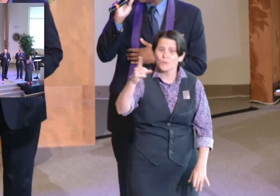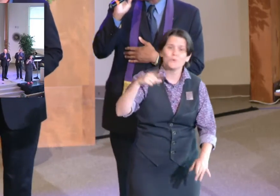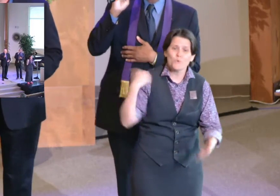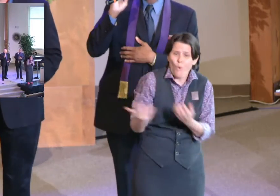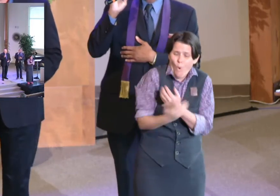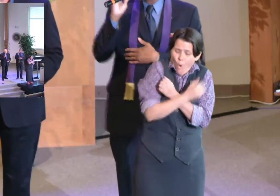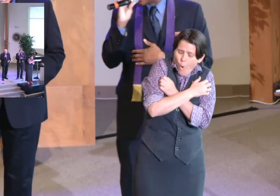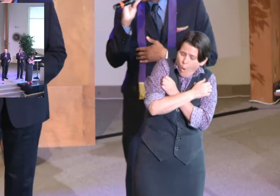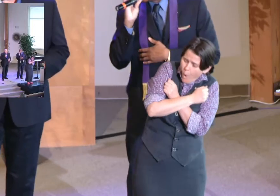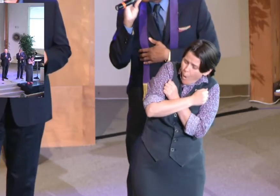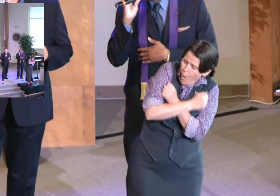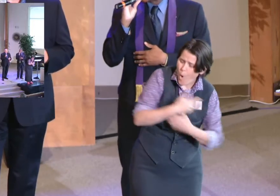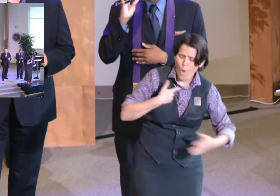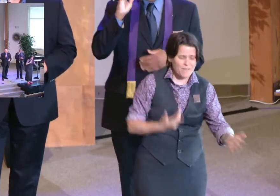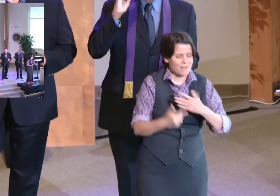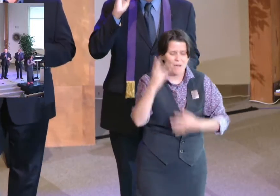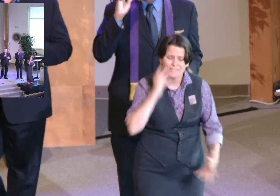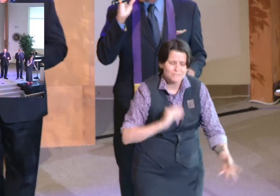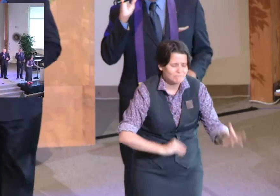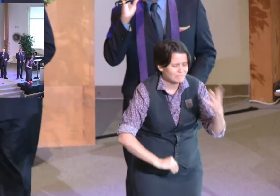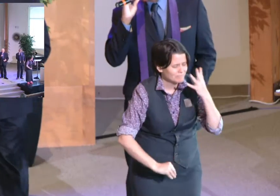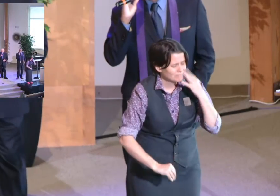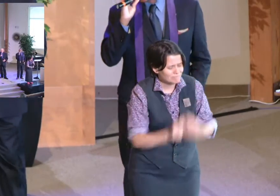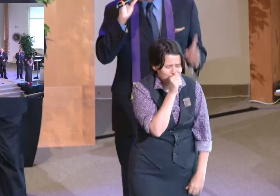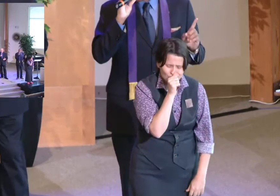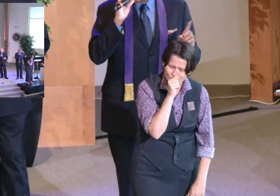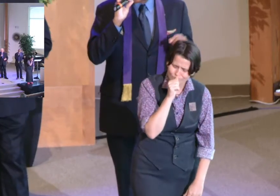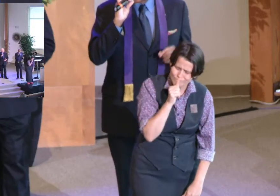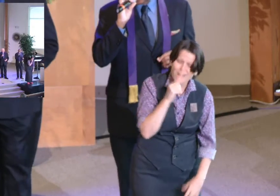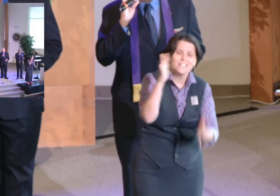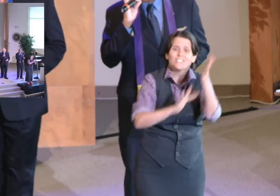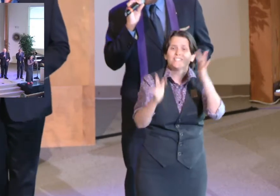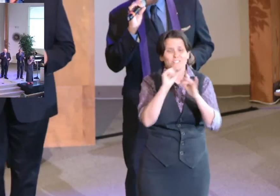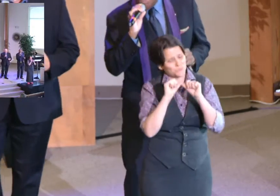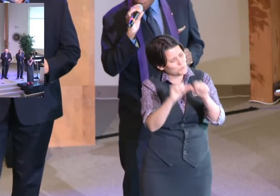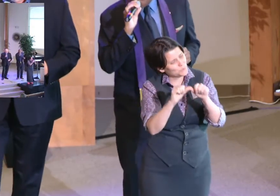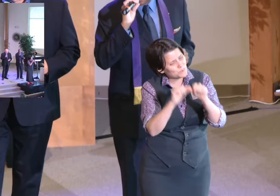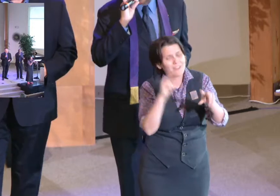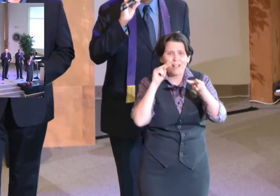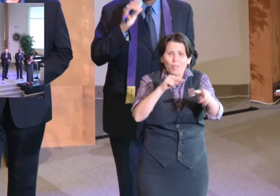keep on looking out For me. I said that he keeps